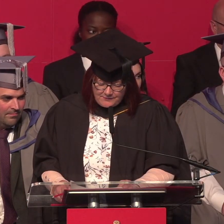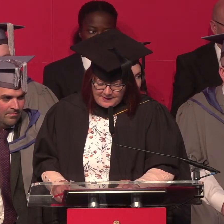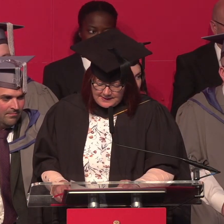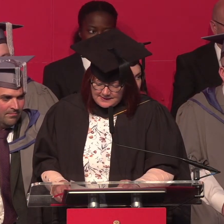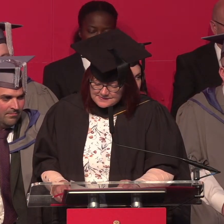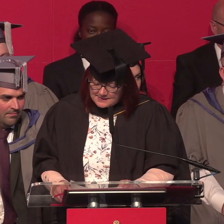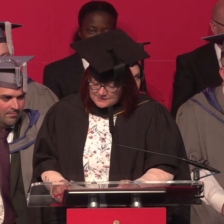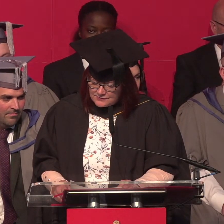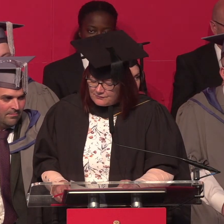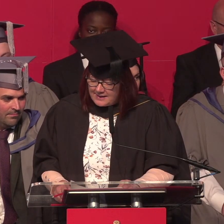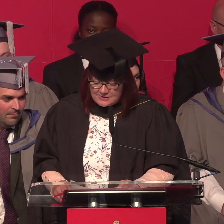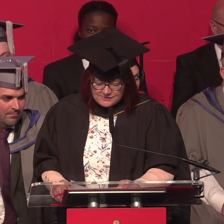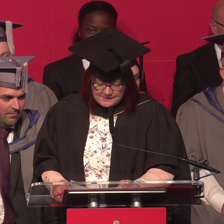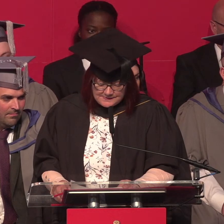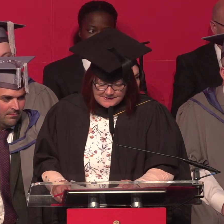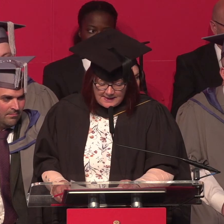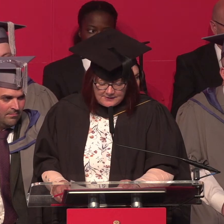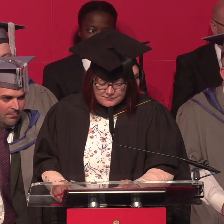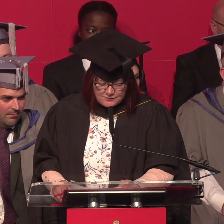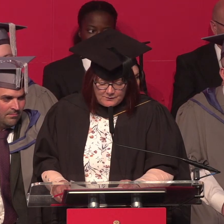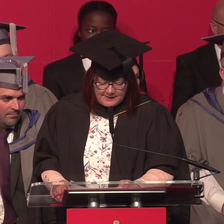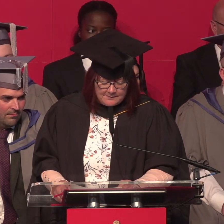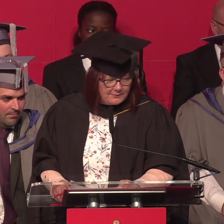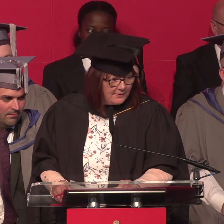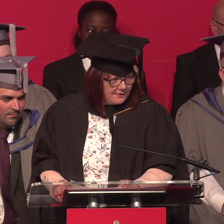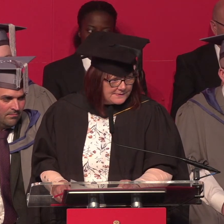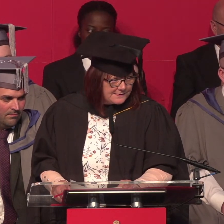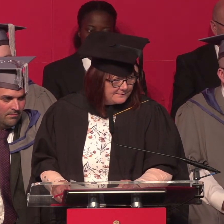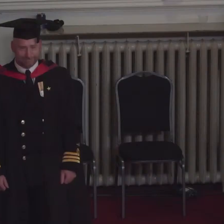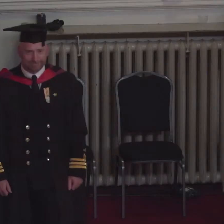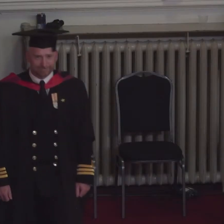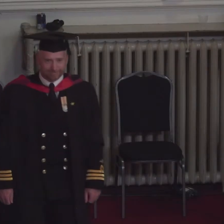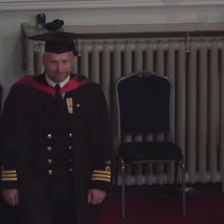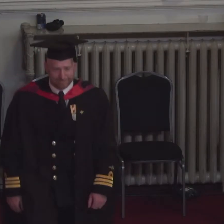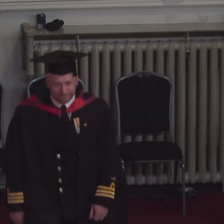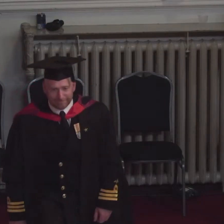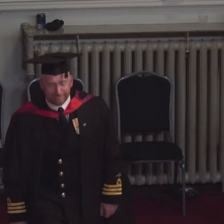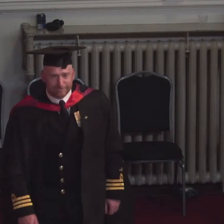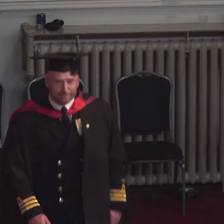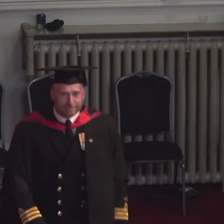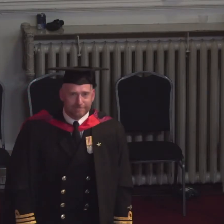Master's degree in International Relations, Andrew William Bird.